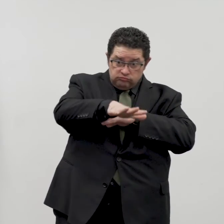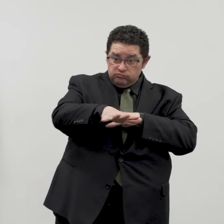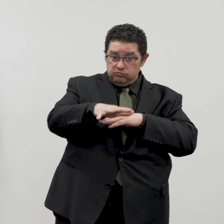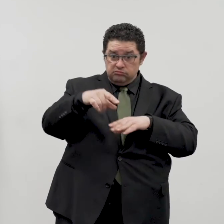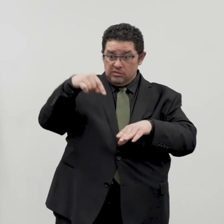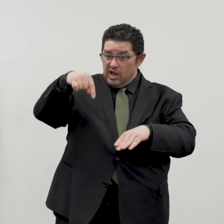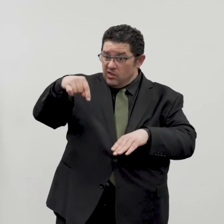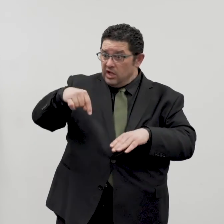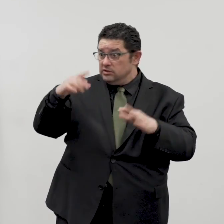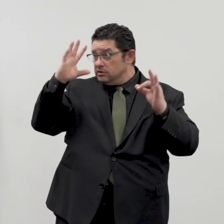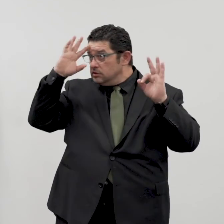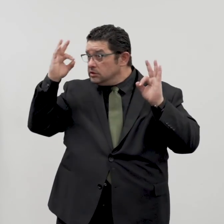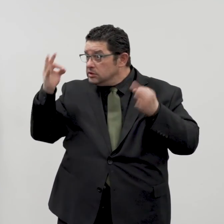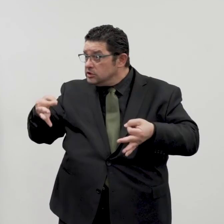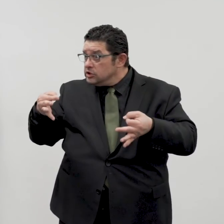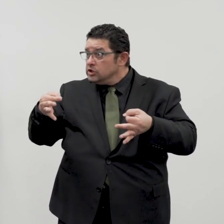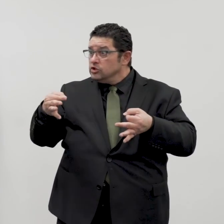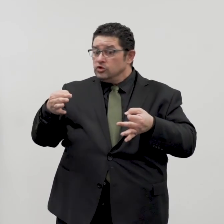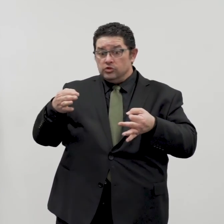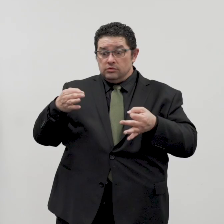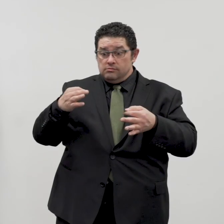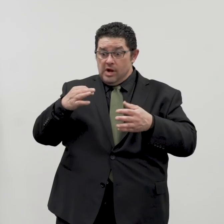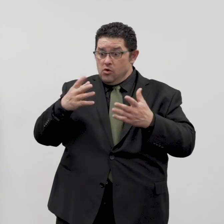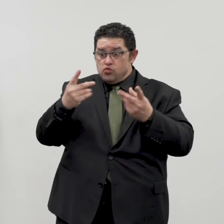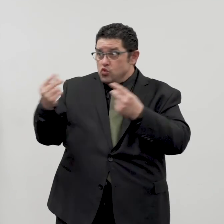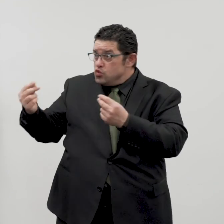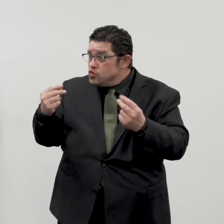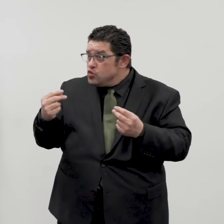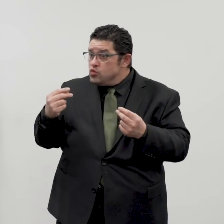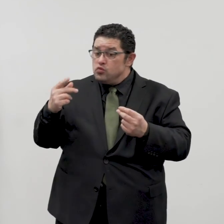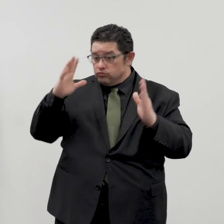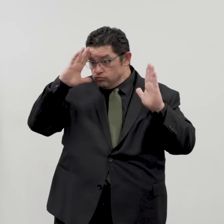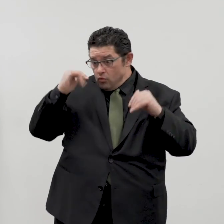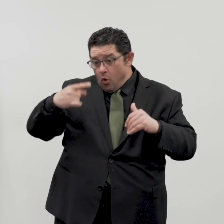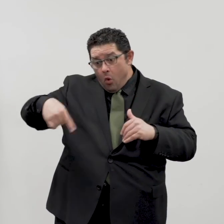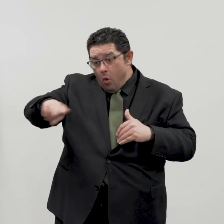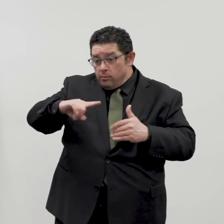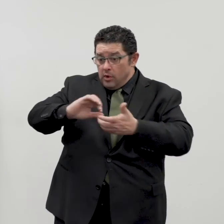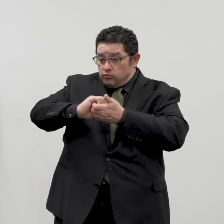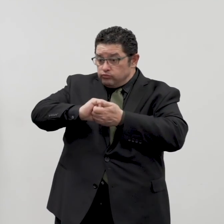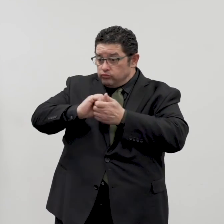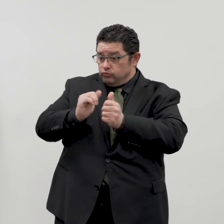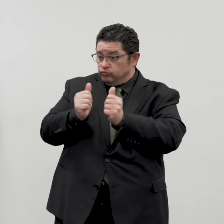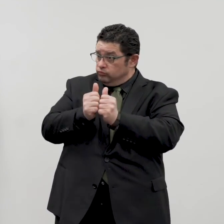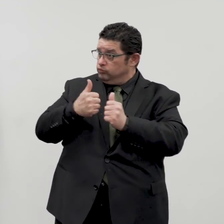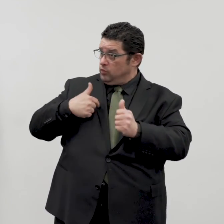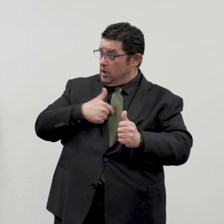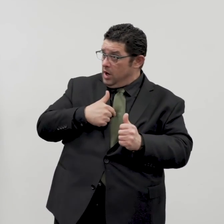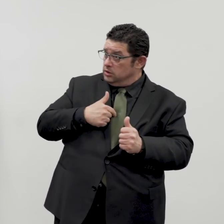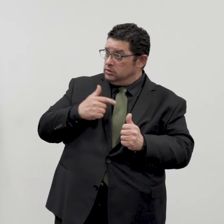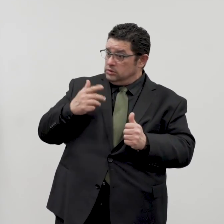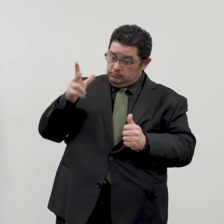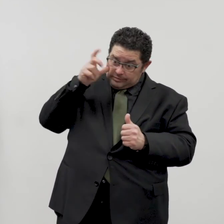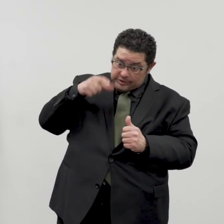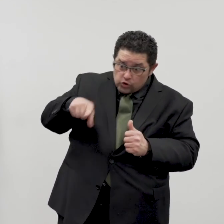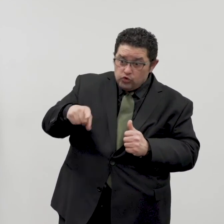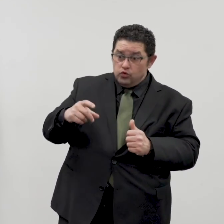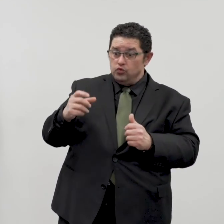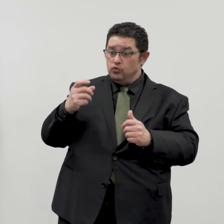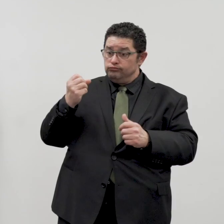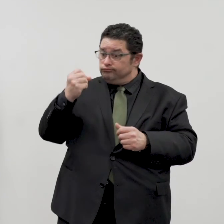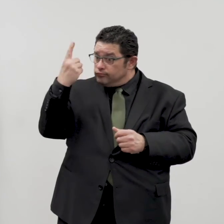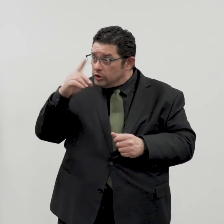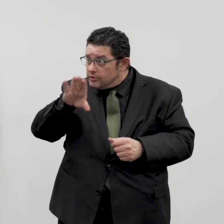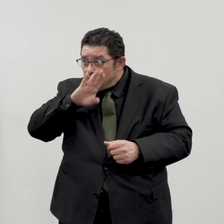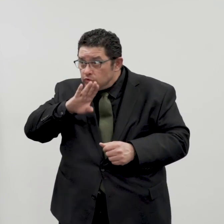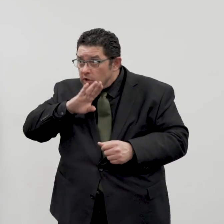decision-making responsibilities, elected official, is work with us. We hear you. We understand your frustrations. We have a plan.